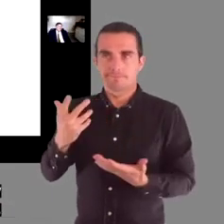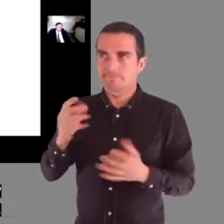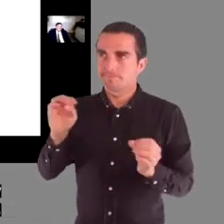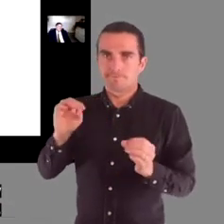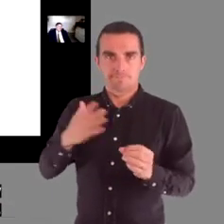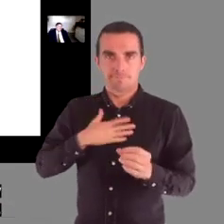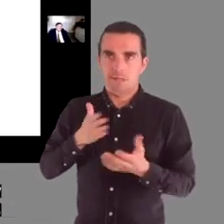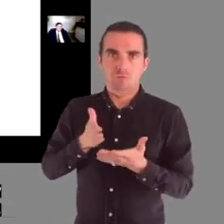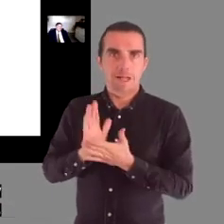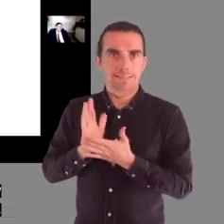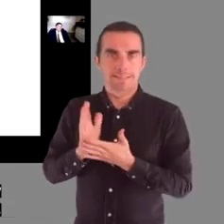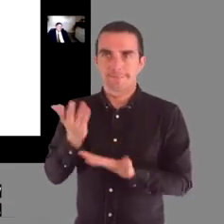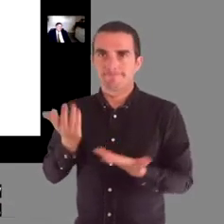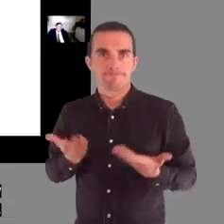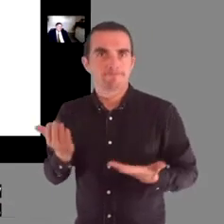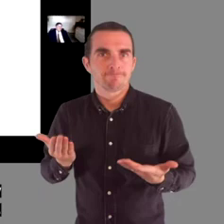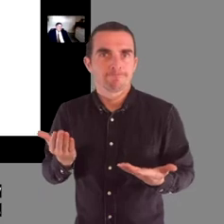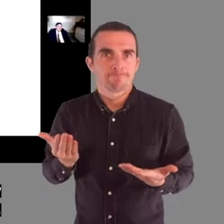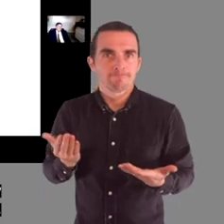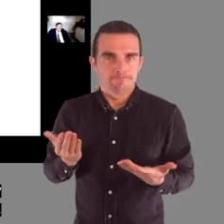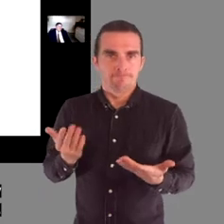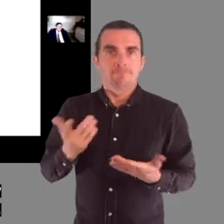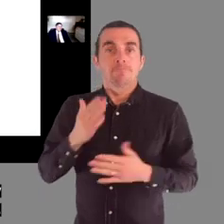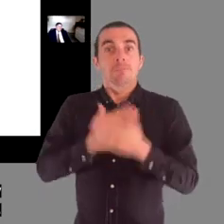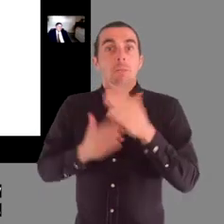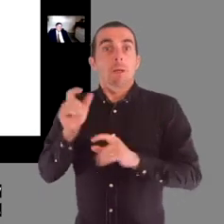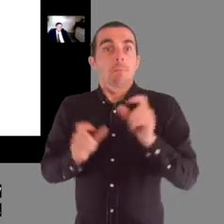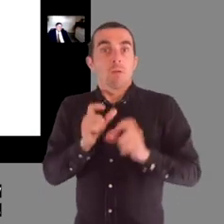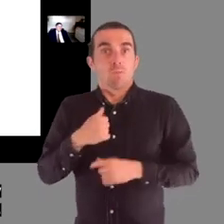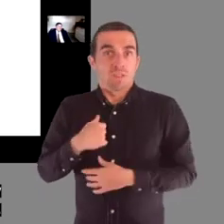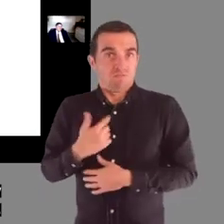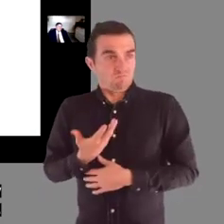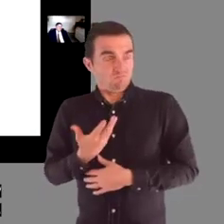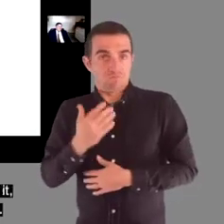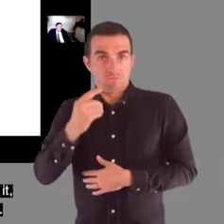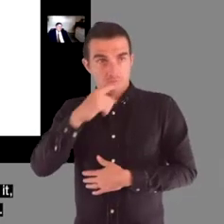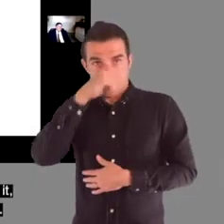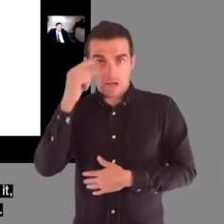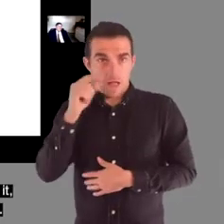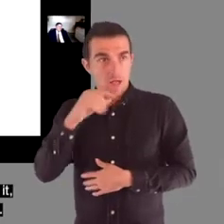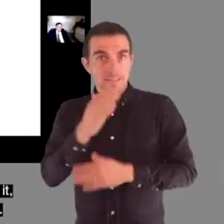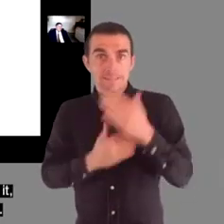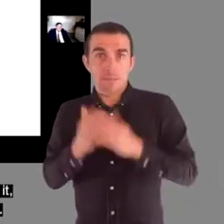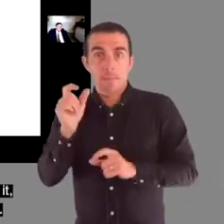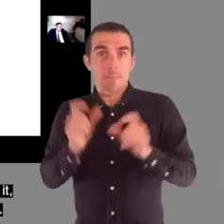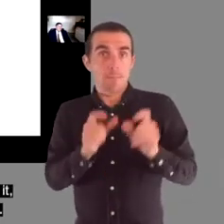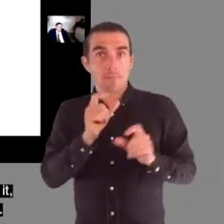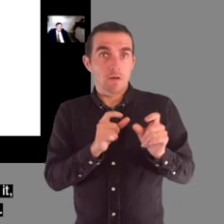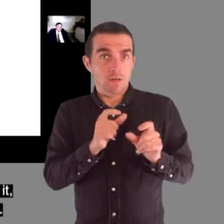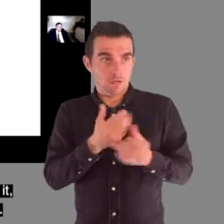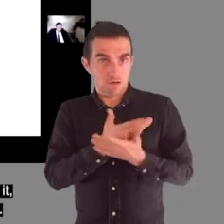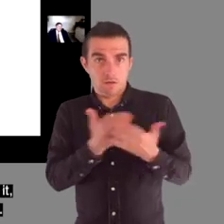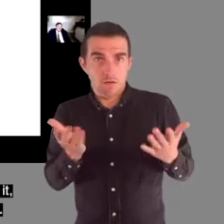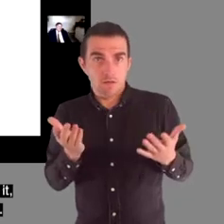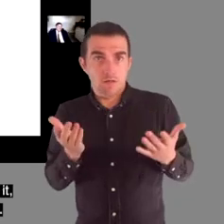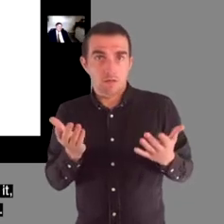subservient to white people, where they were denied Black basic rights. And as disabled people, we felt it